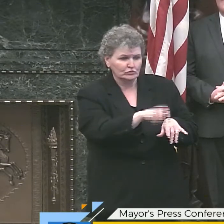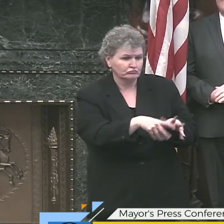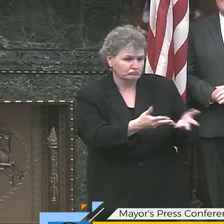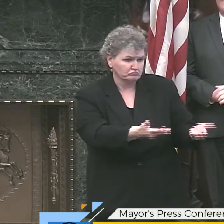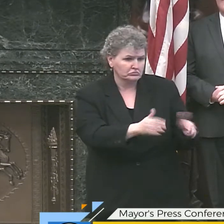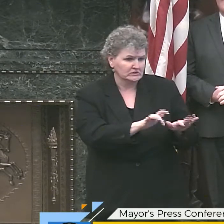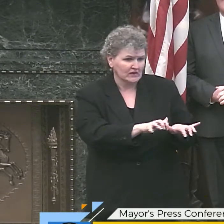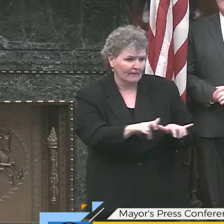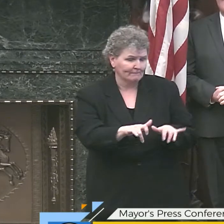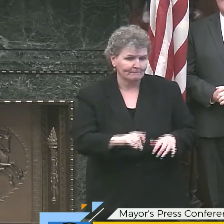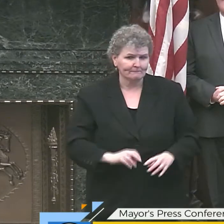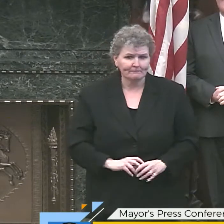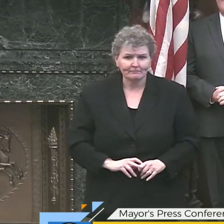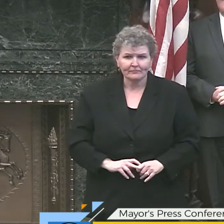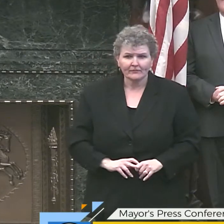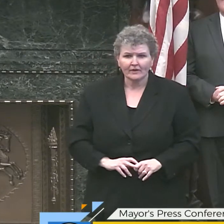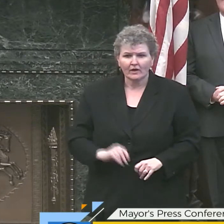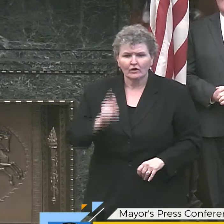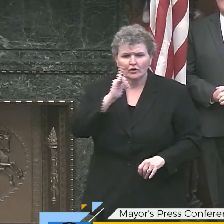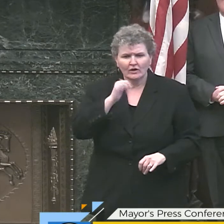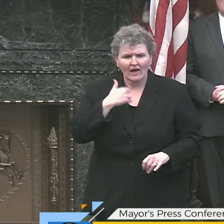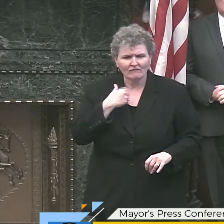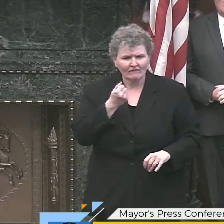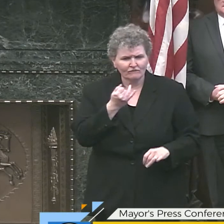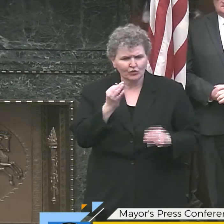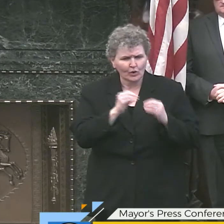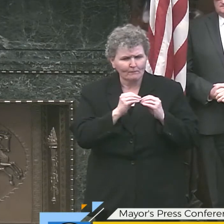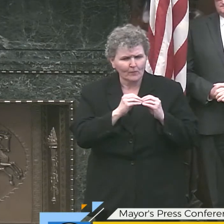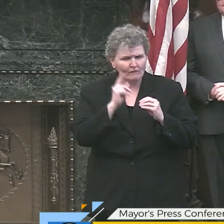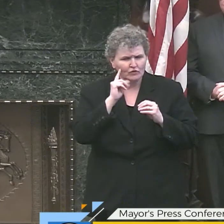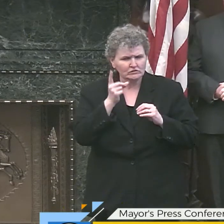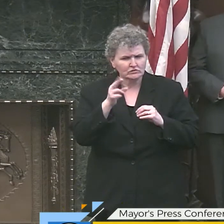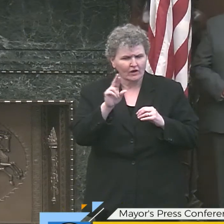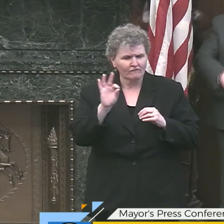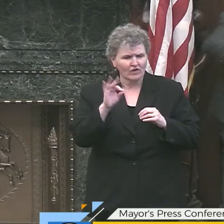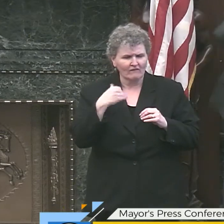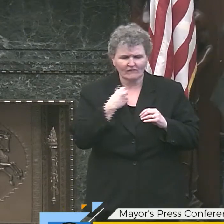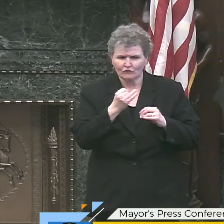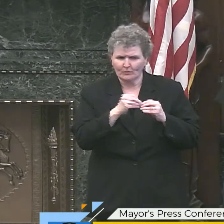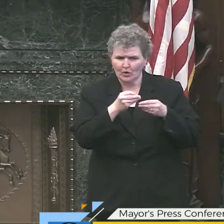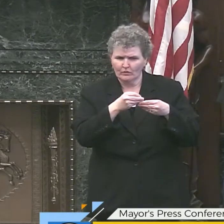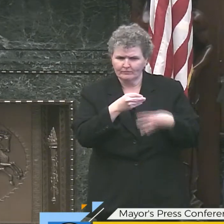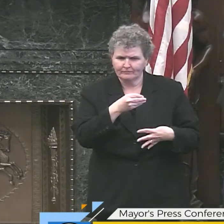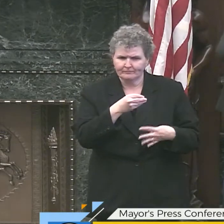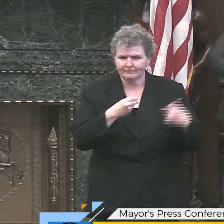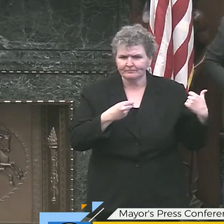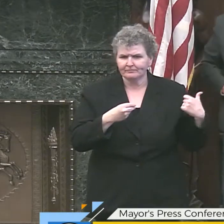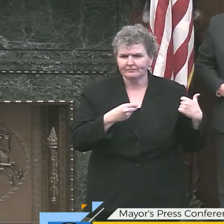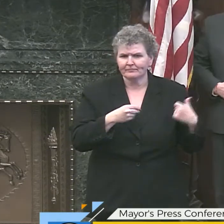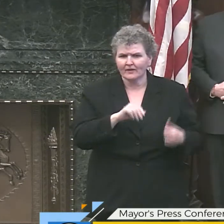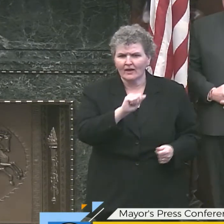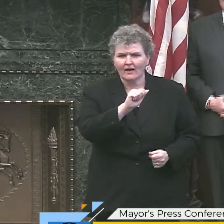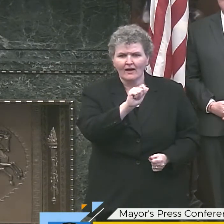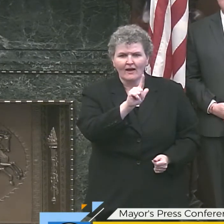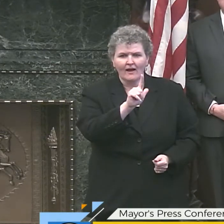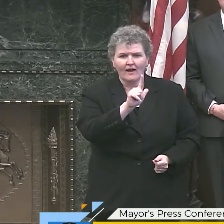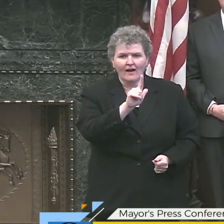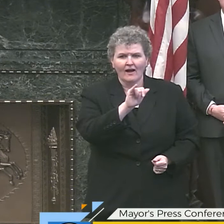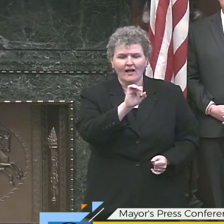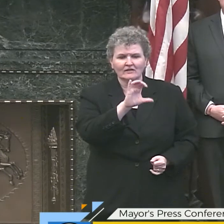Okay, it looks like we have a couple more questions. I'm going to go to Alicia Reed at CBS